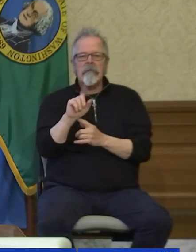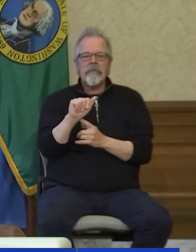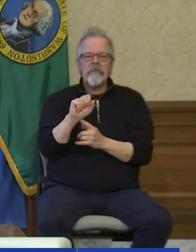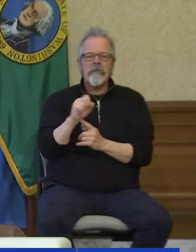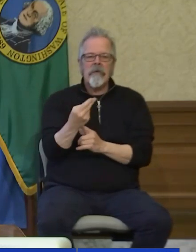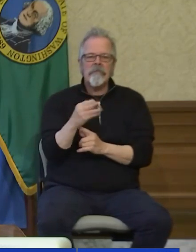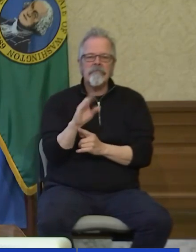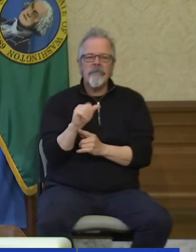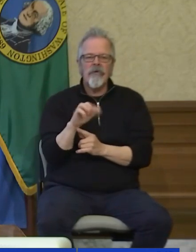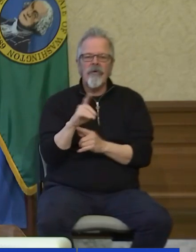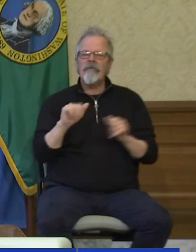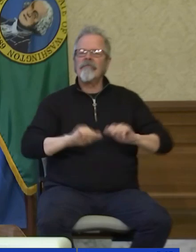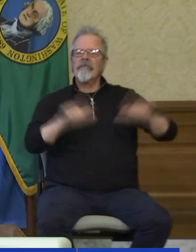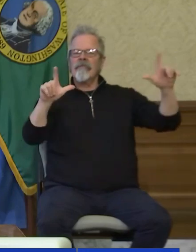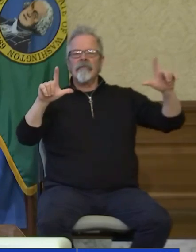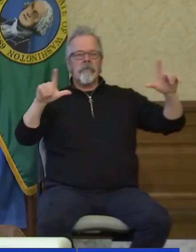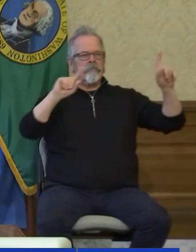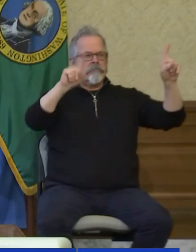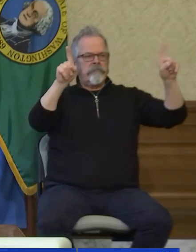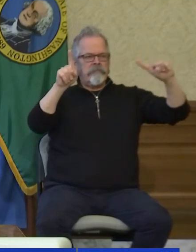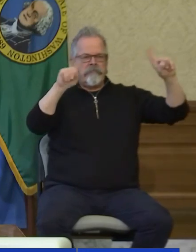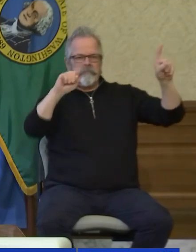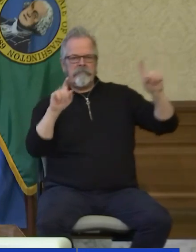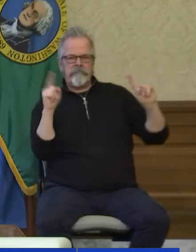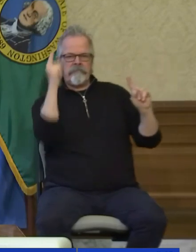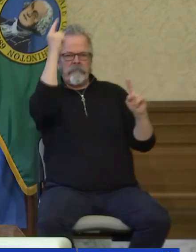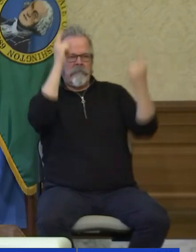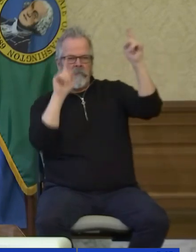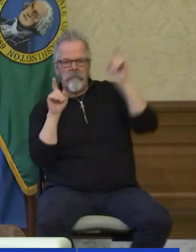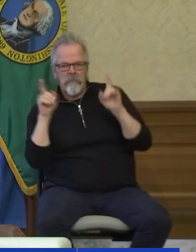What you see before you is a